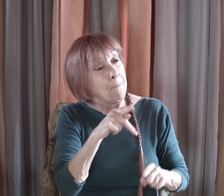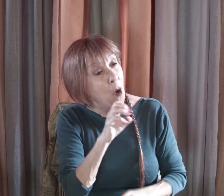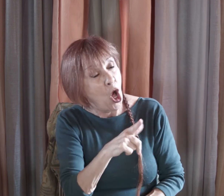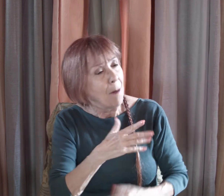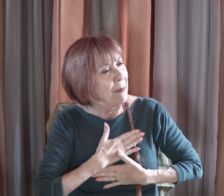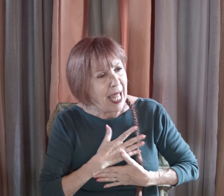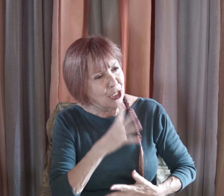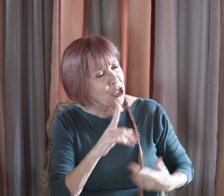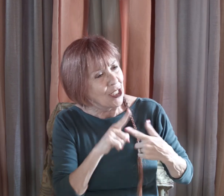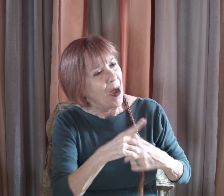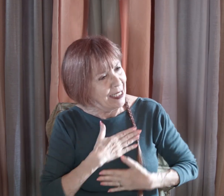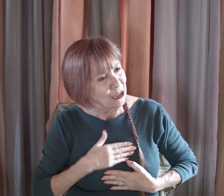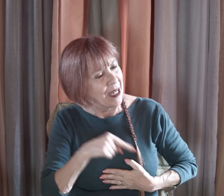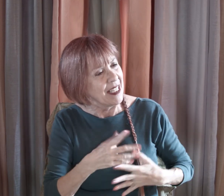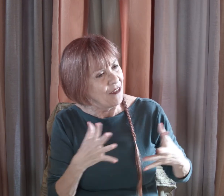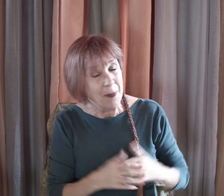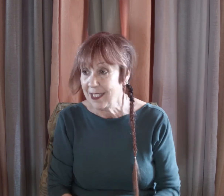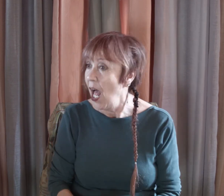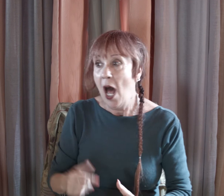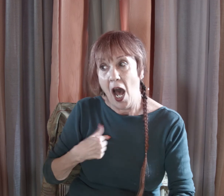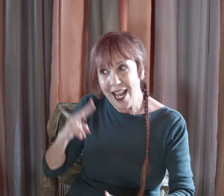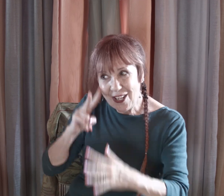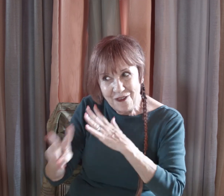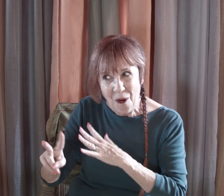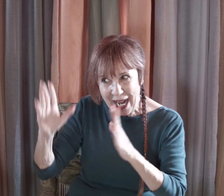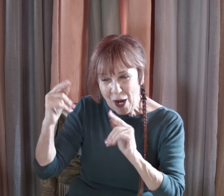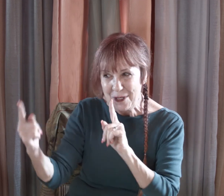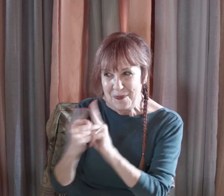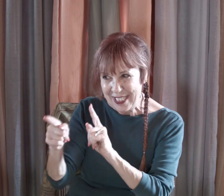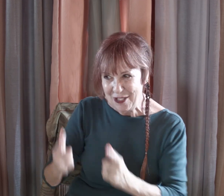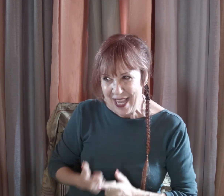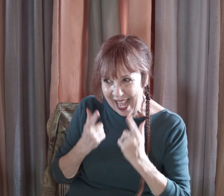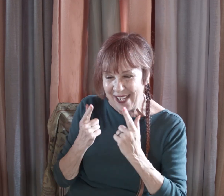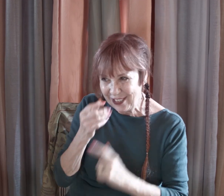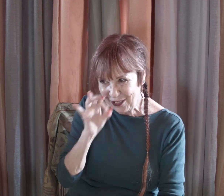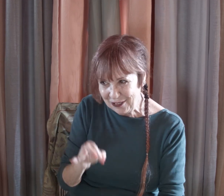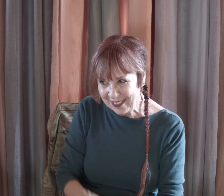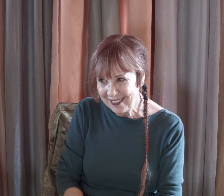was a pleasure speaking with you, and I enjoyed this very much. And I look forward, I hope, to meet you in person soon.